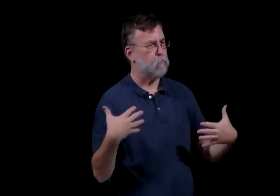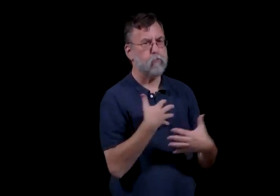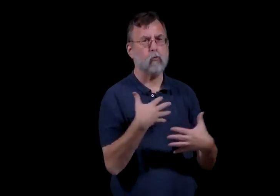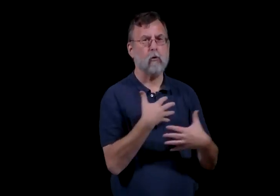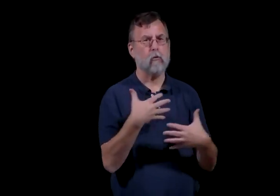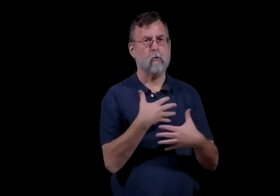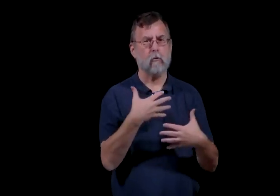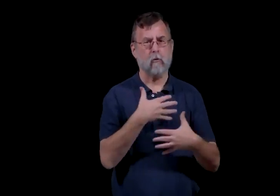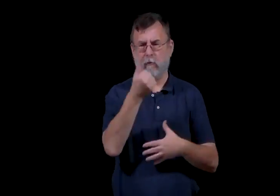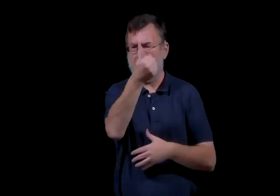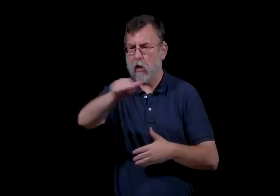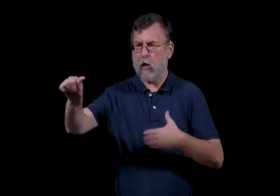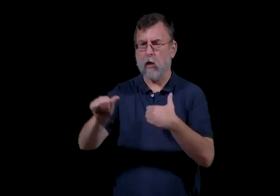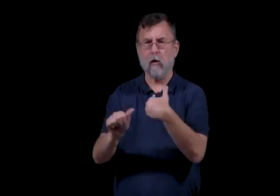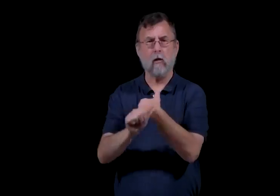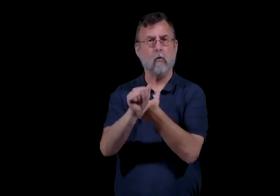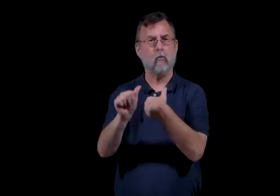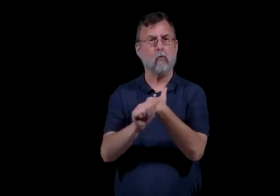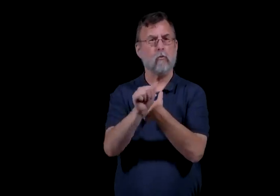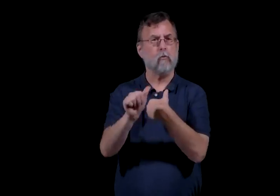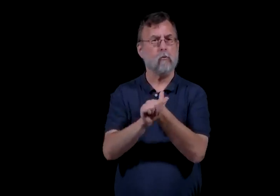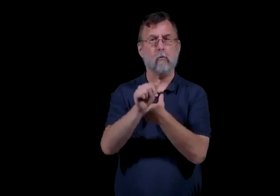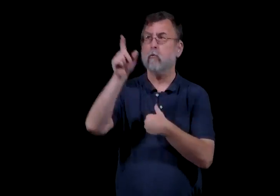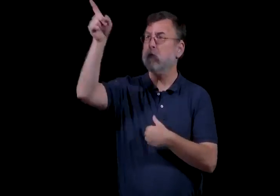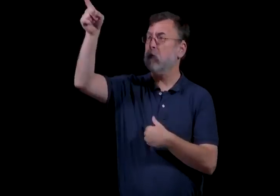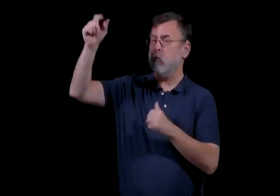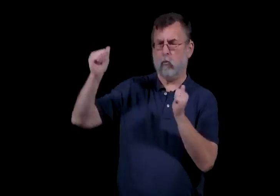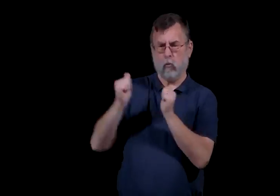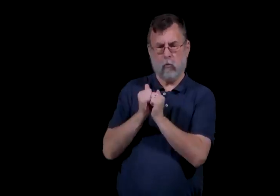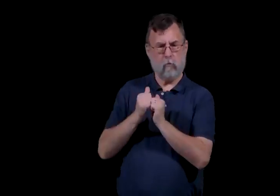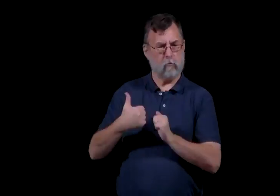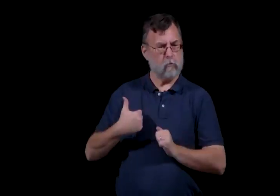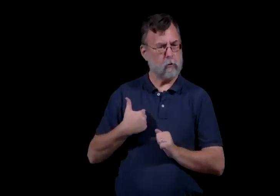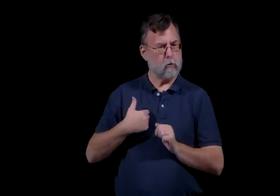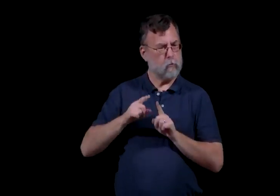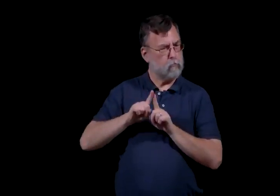I will not be afraid of any danger because you are with me.